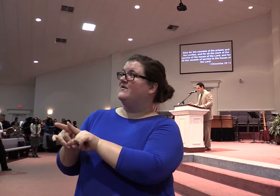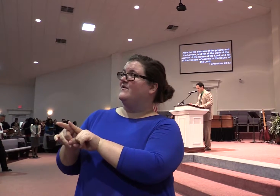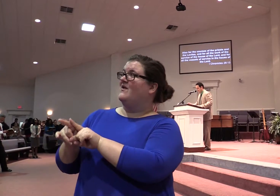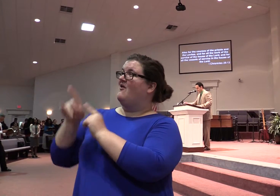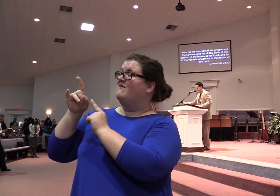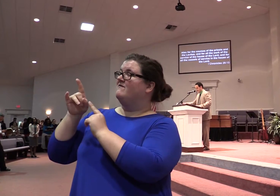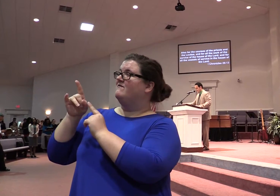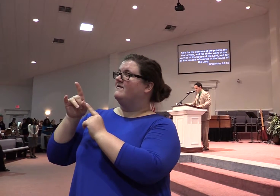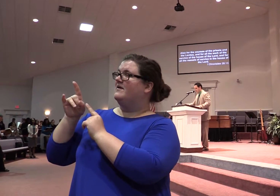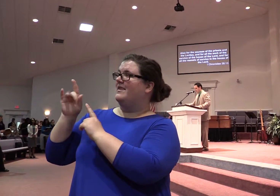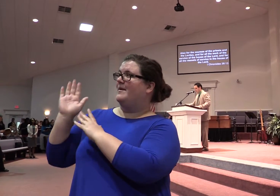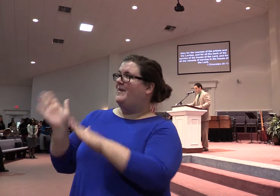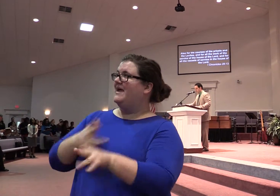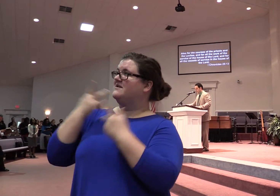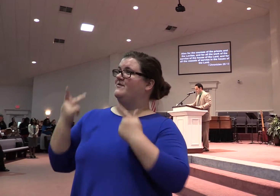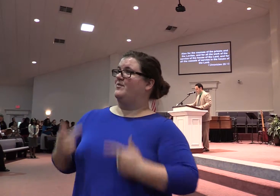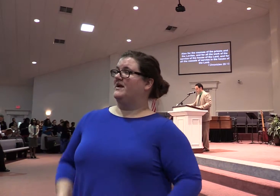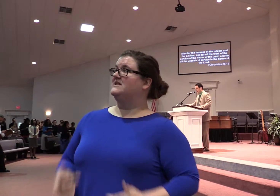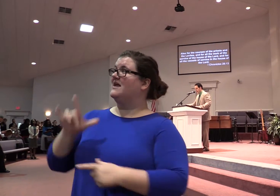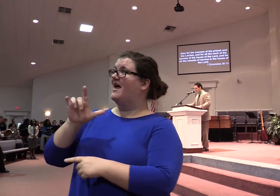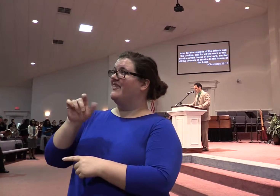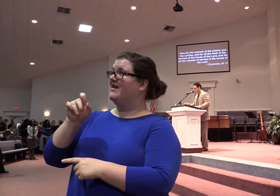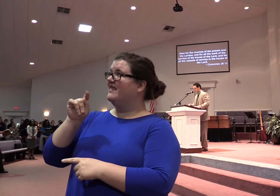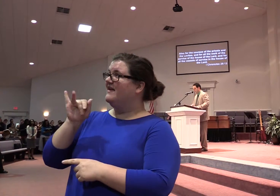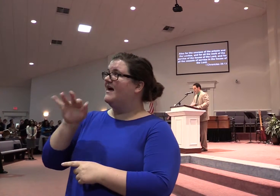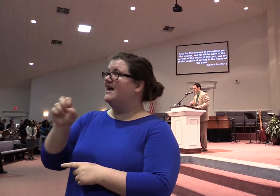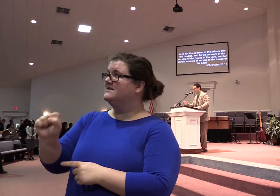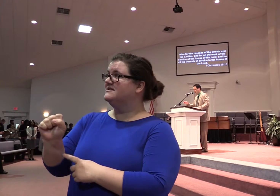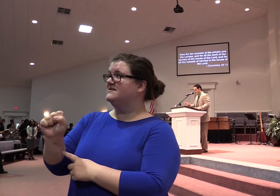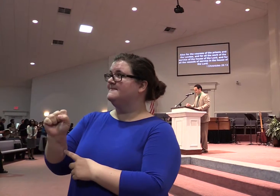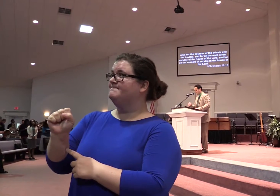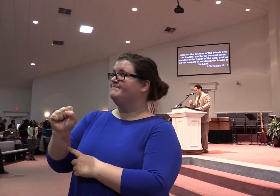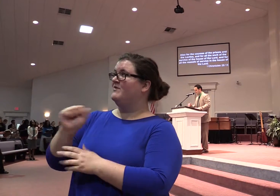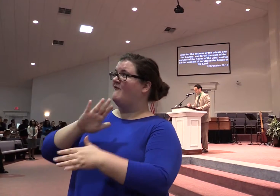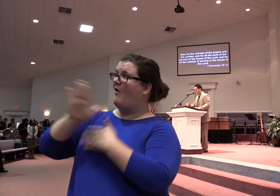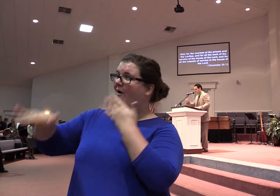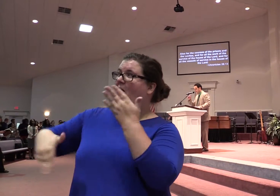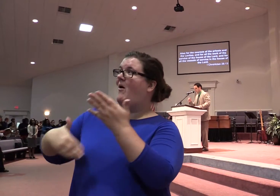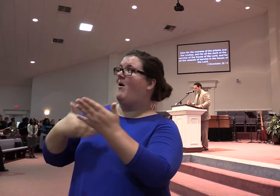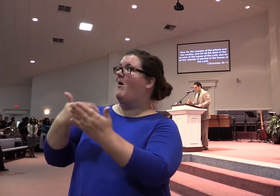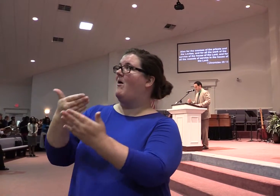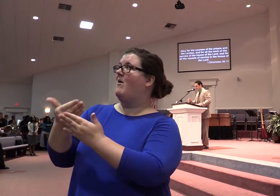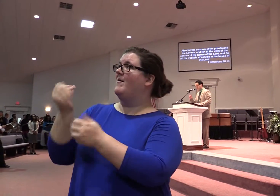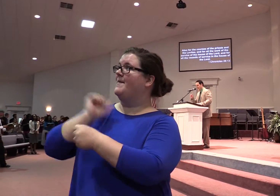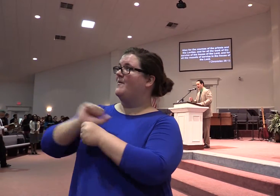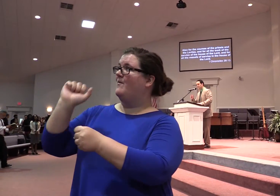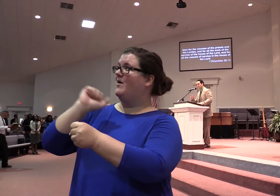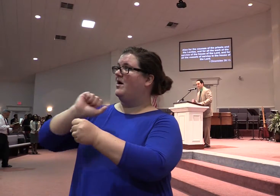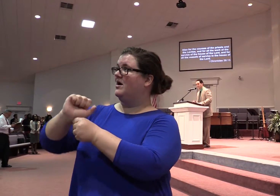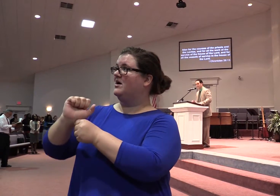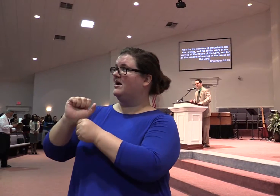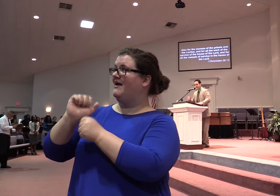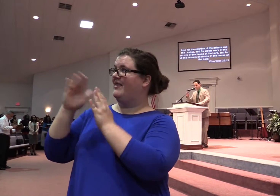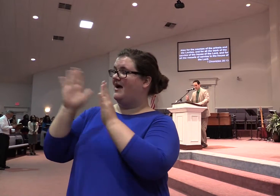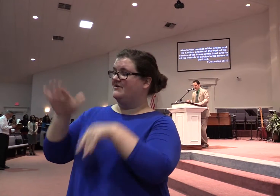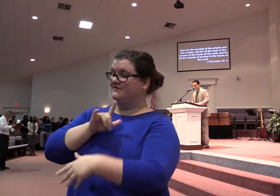the Levites and for all the work of the service of the house of the Lord, and for all the vessels of service in the house of the